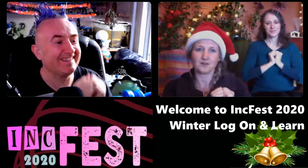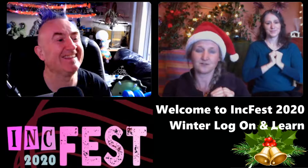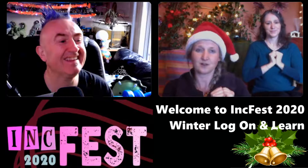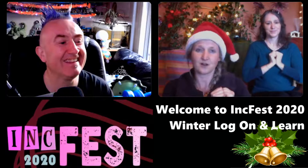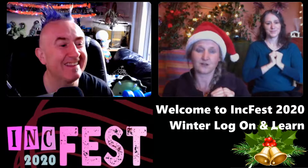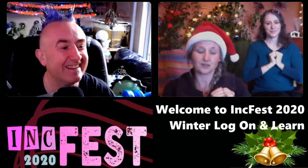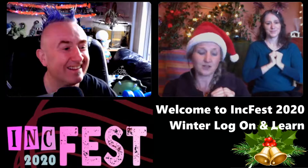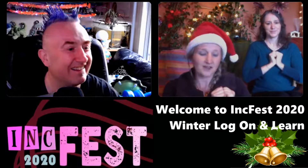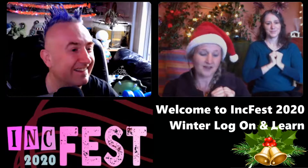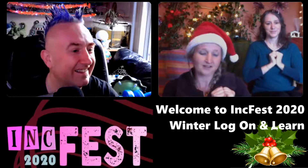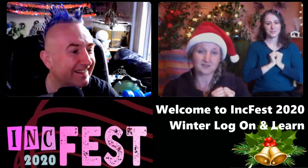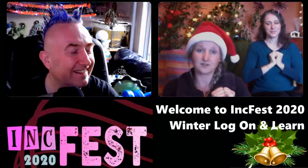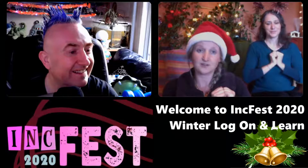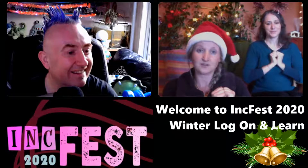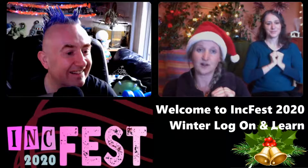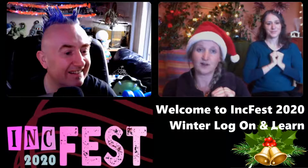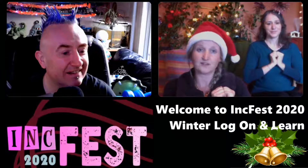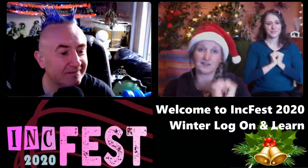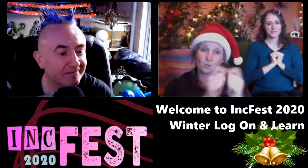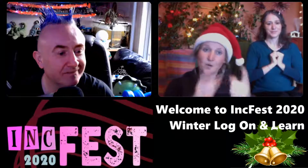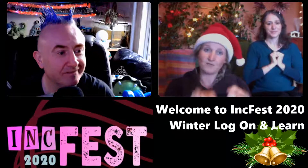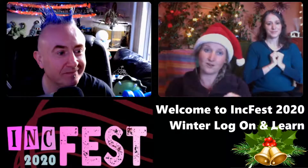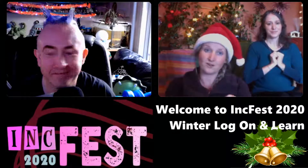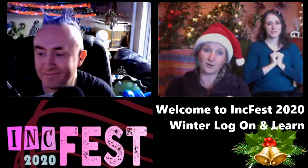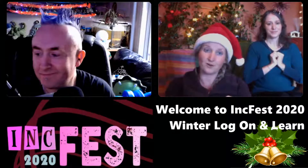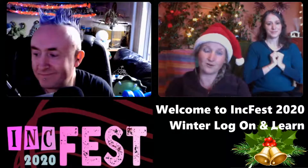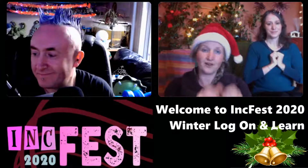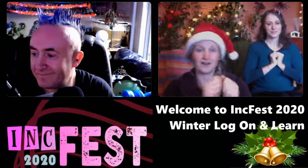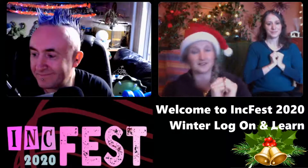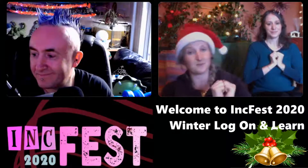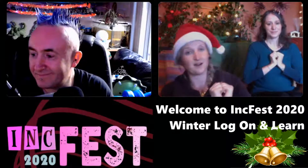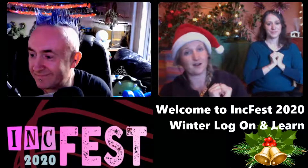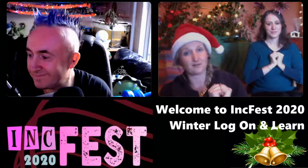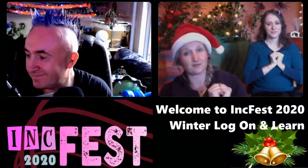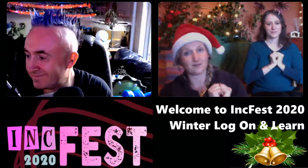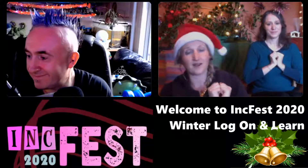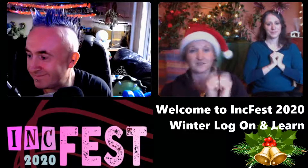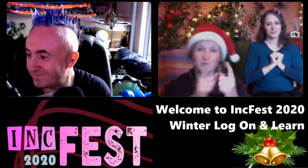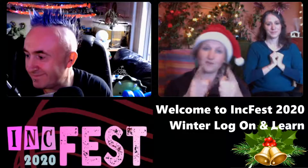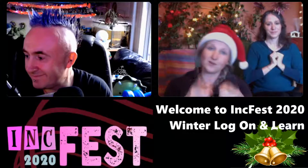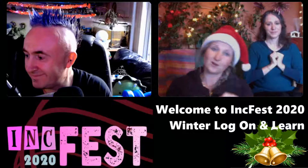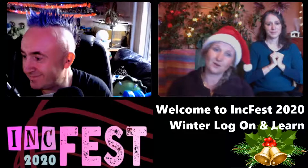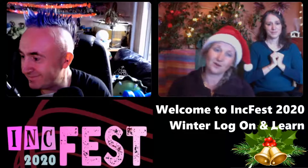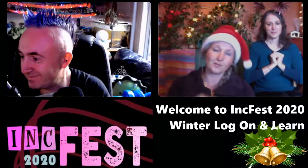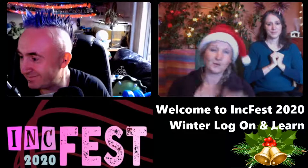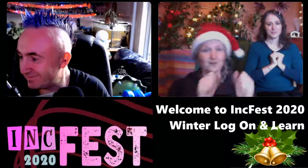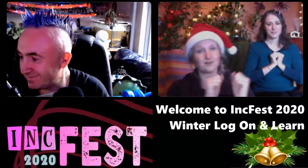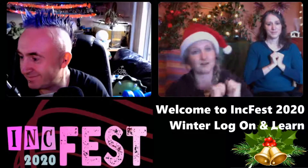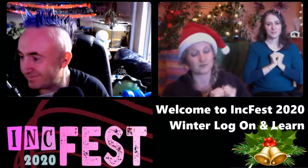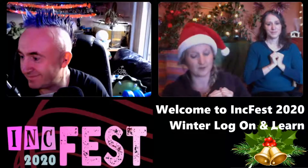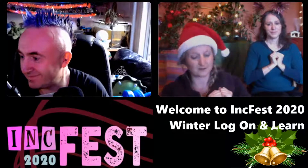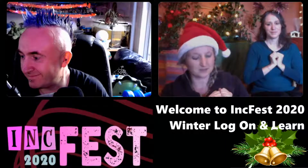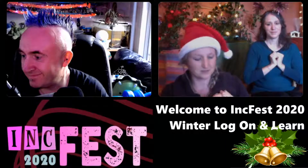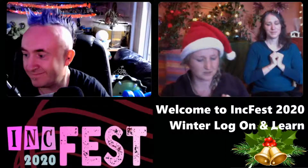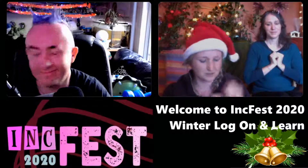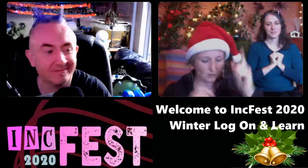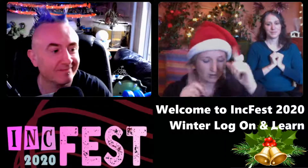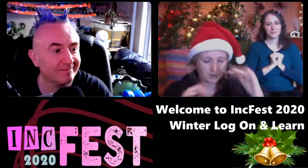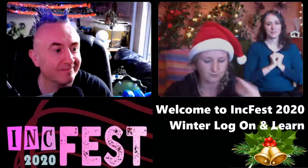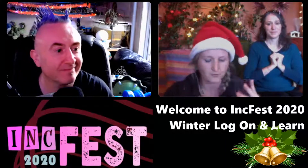your heart. And it's doing this quite a lot. It's saying with you and it's my love. And it's with you, and we're going to do this throughout it. So just talking you through the